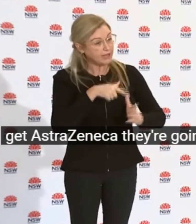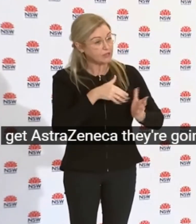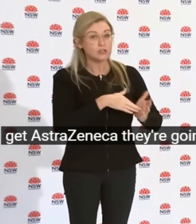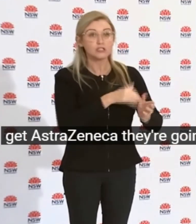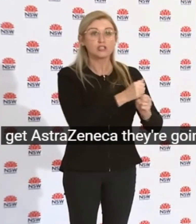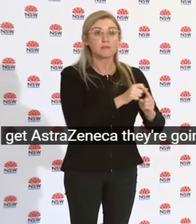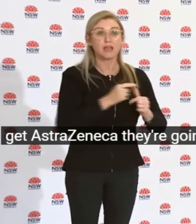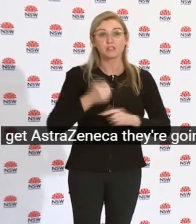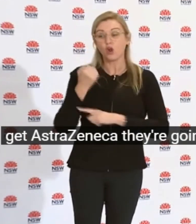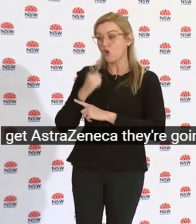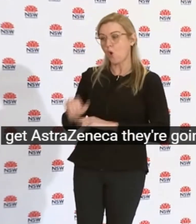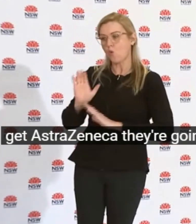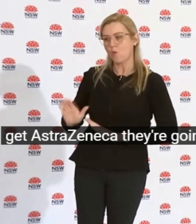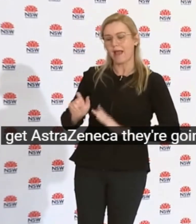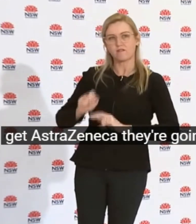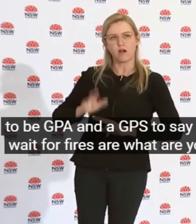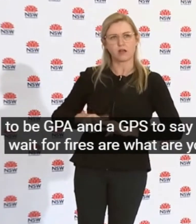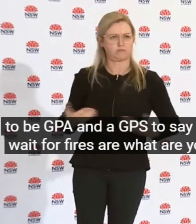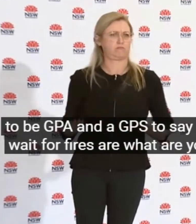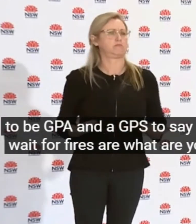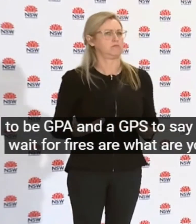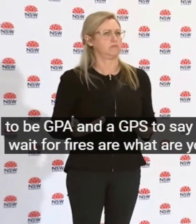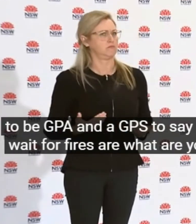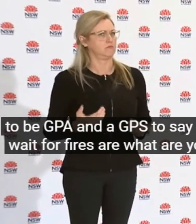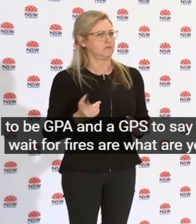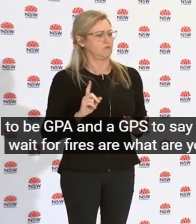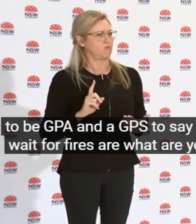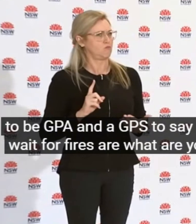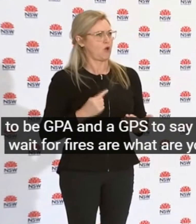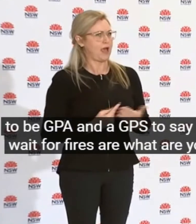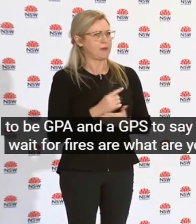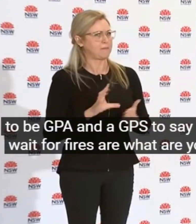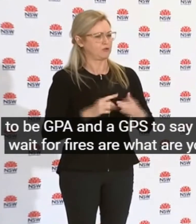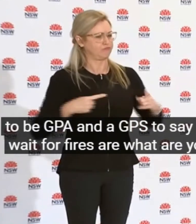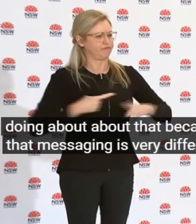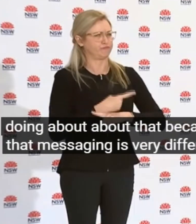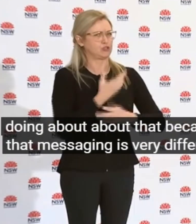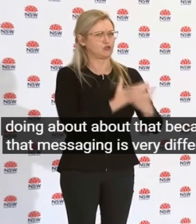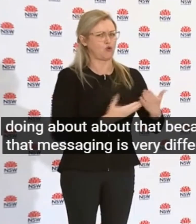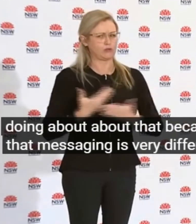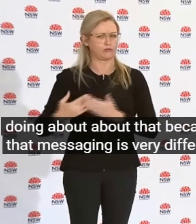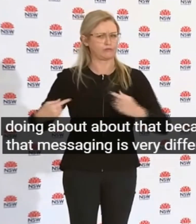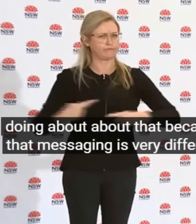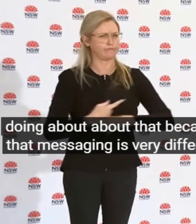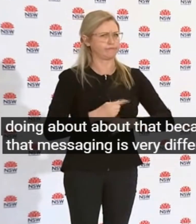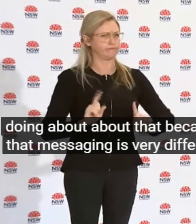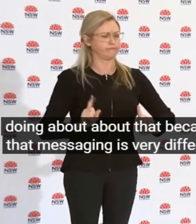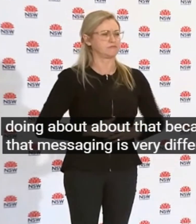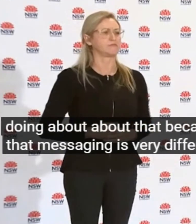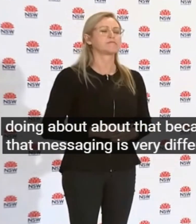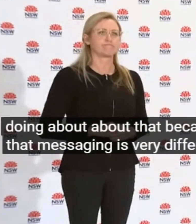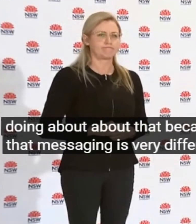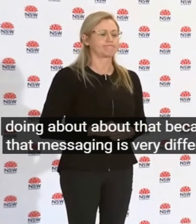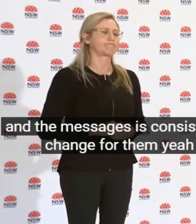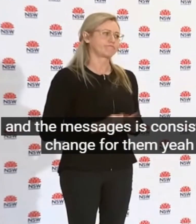doing about that? Because that messaging is very different, and the messages has consistently changed over months. Yeah, well, look, the New South Wales government always